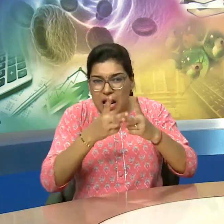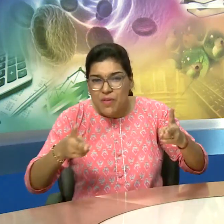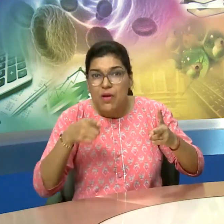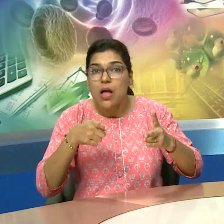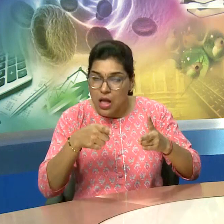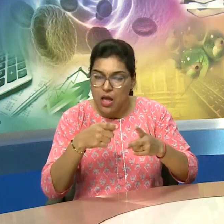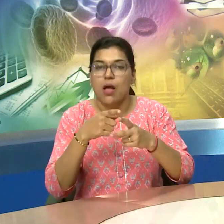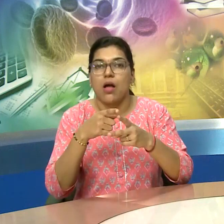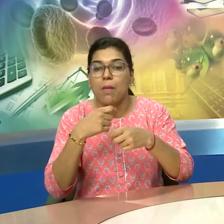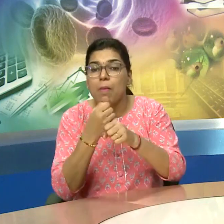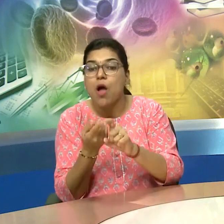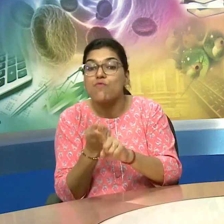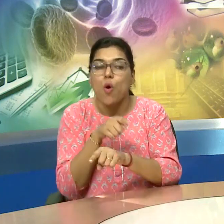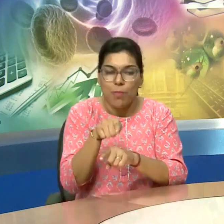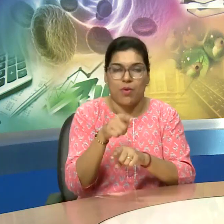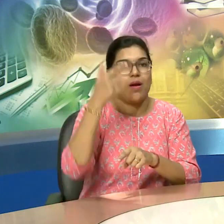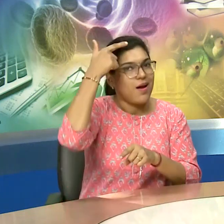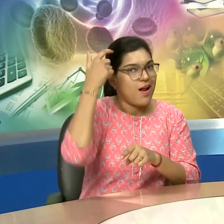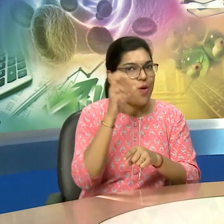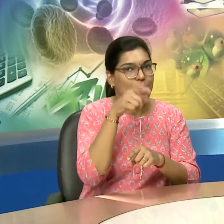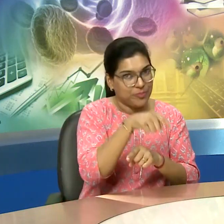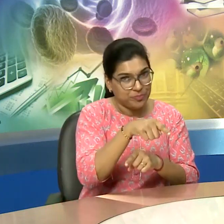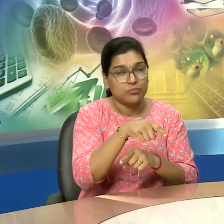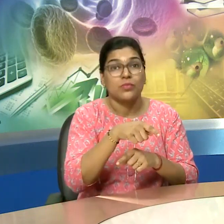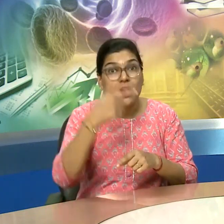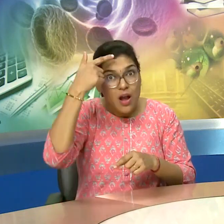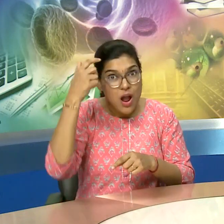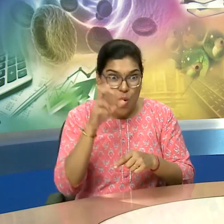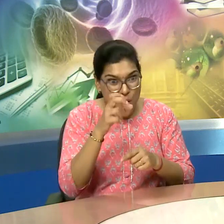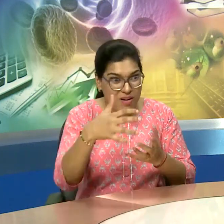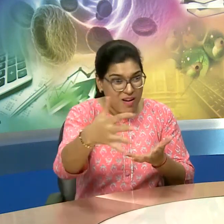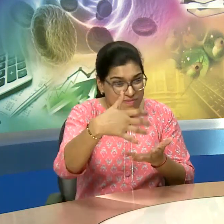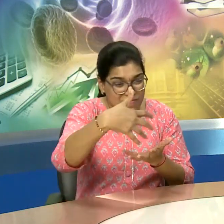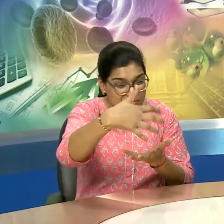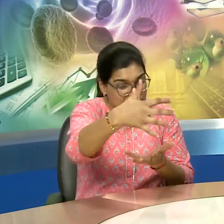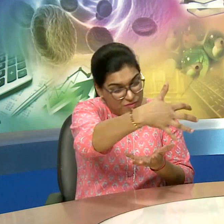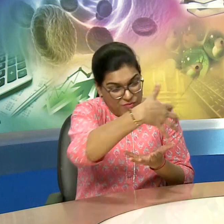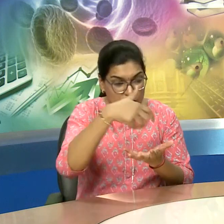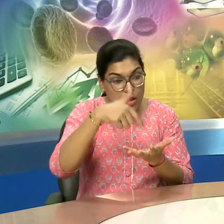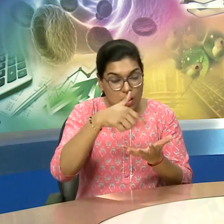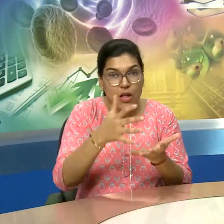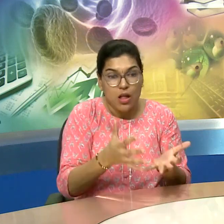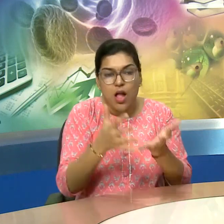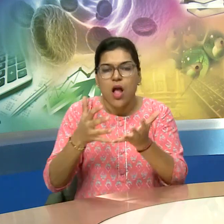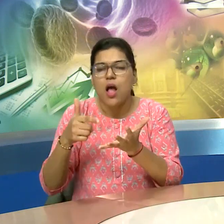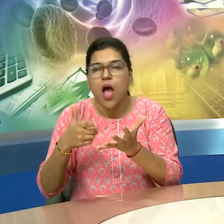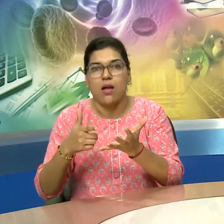When they found all those different metals and their ores, and also they came to know that by